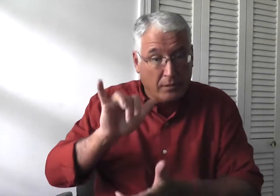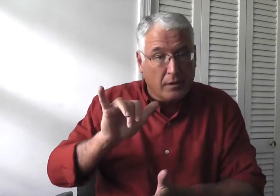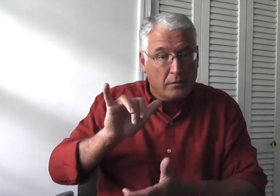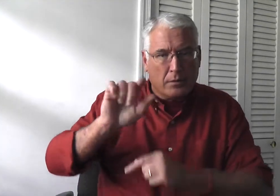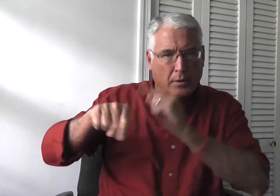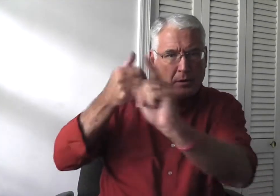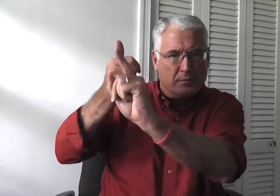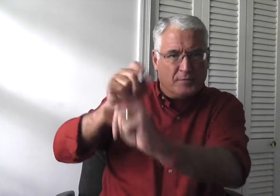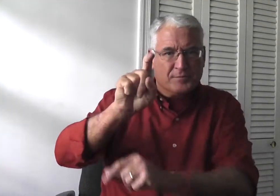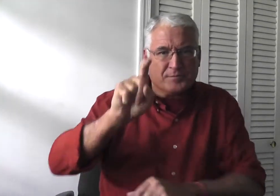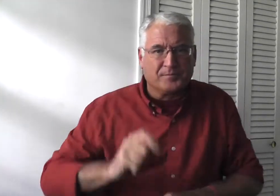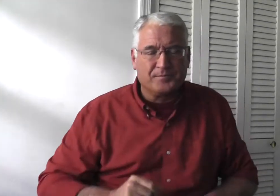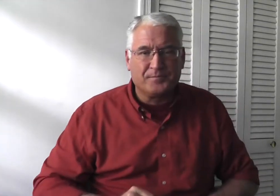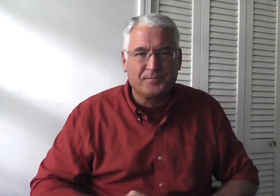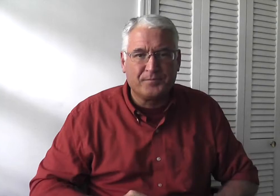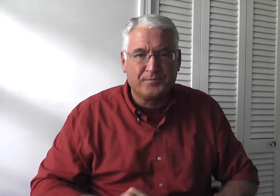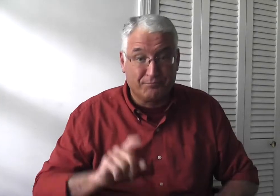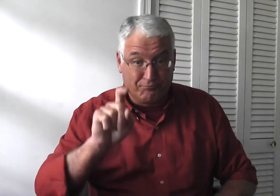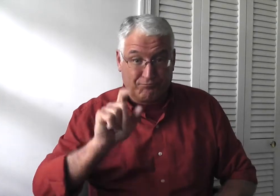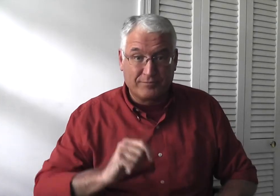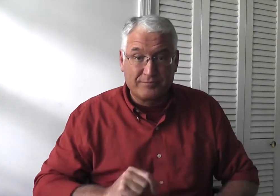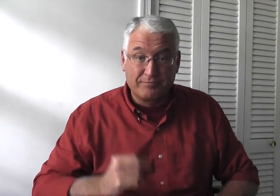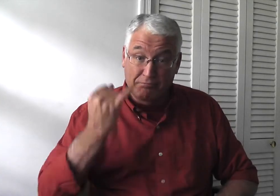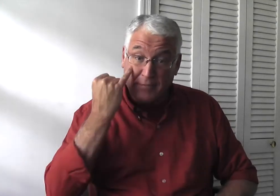earth believe that he was the Messiah?